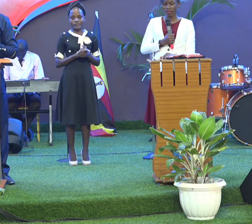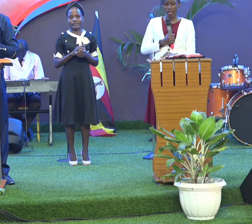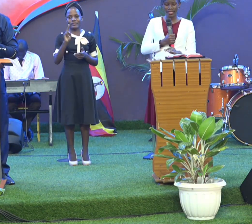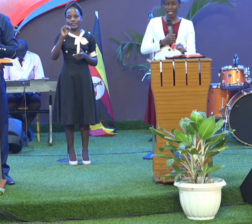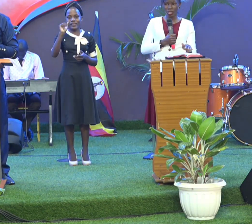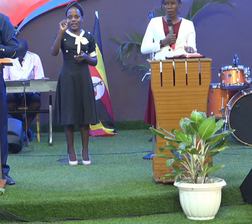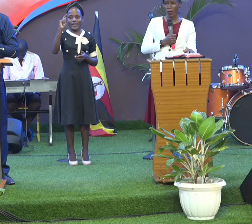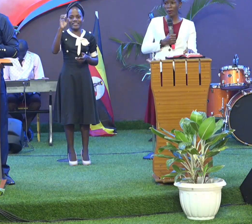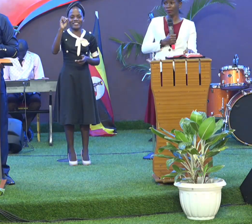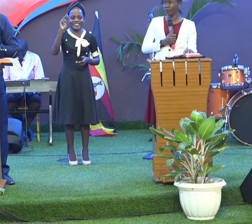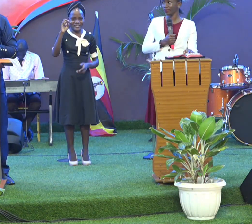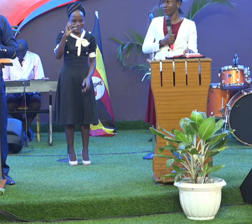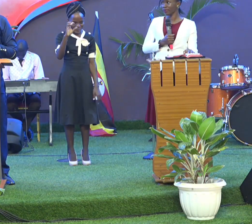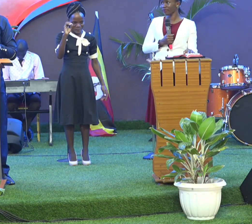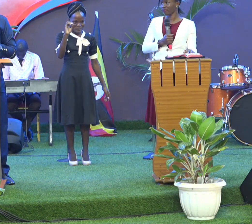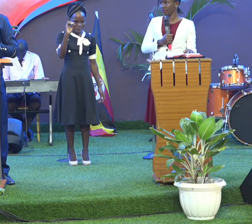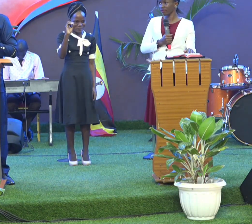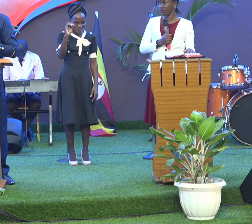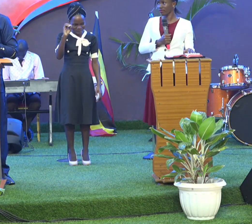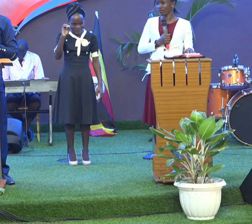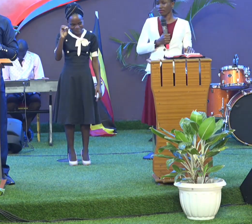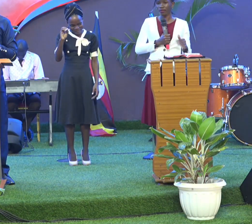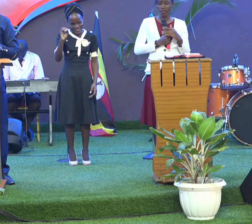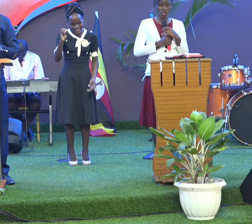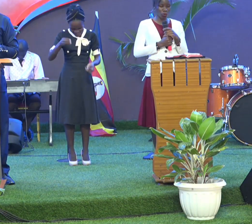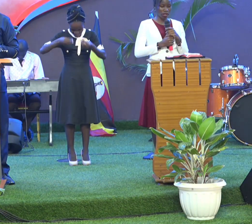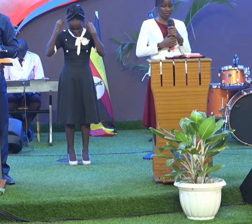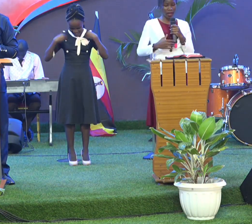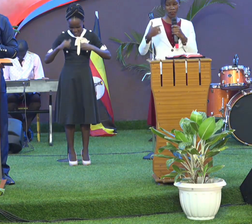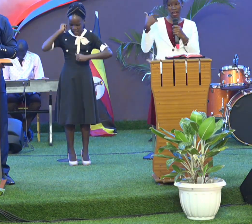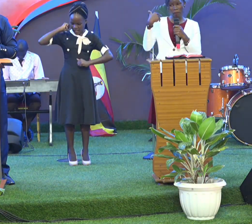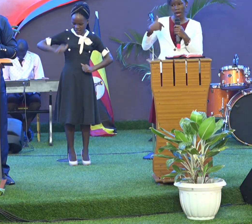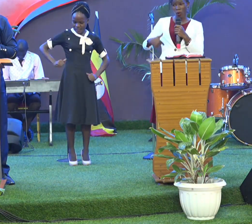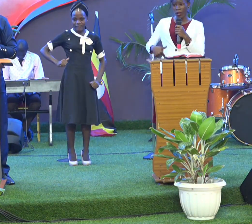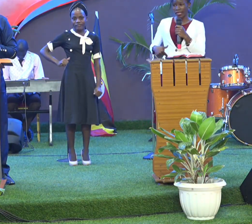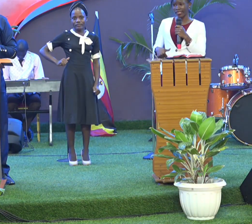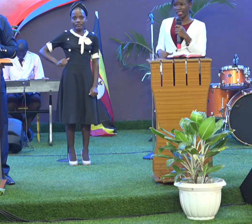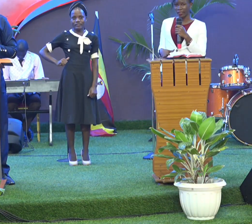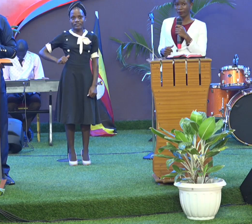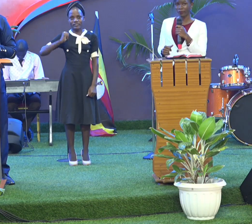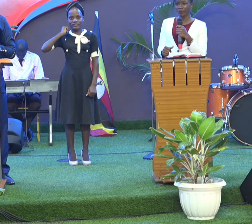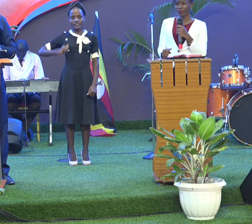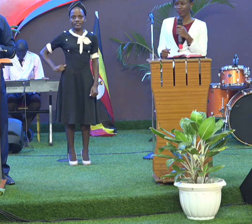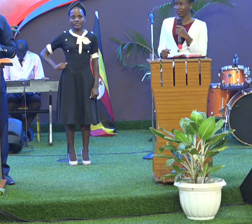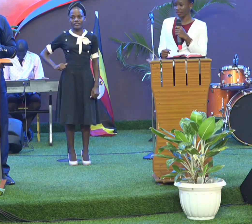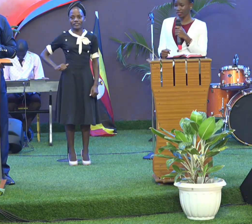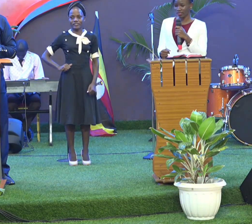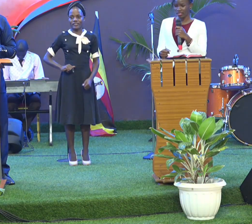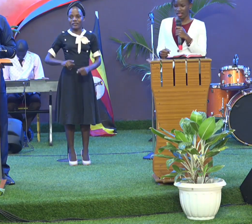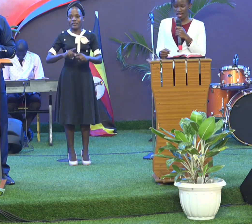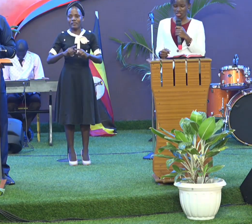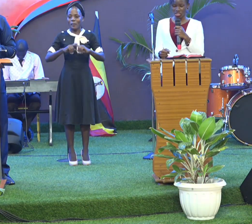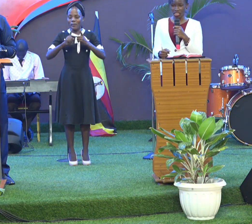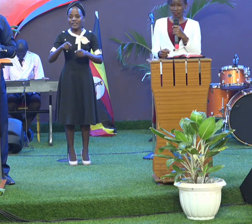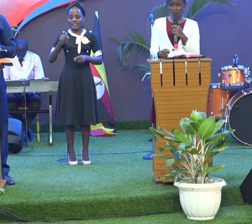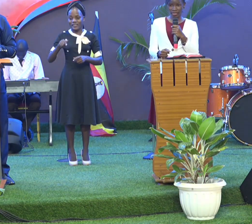Nantongo. And Nantongo. Gayamba dakasawo kebwati. She was having her bag on. Mr. Tuloto yamuwadde biseera